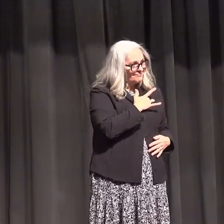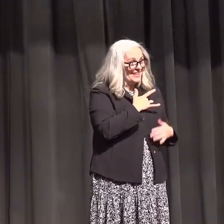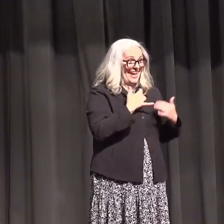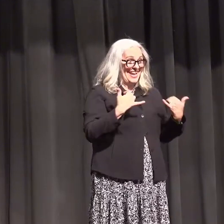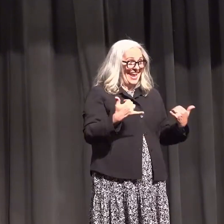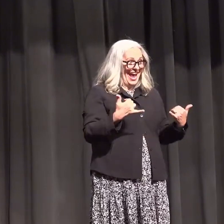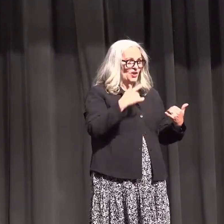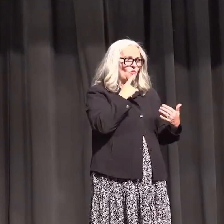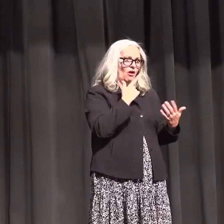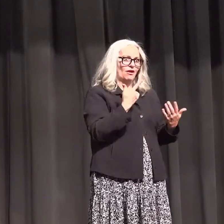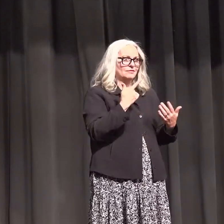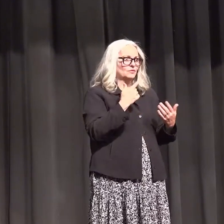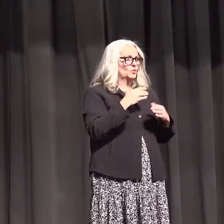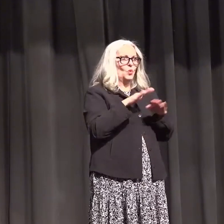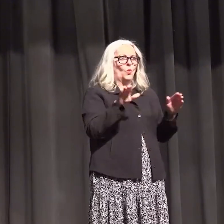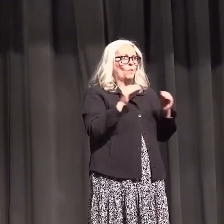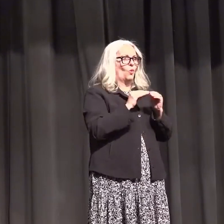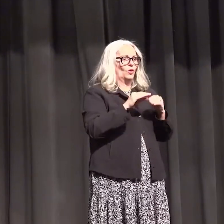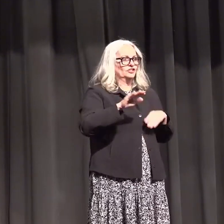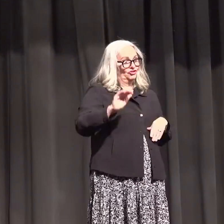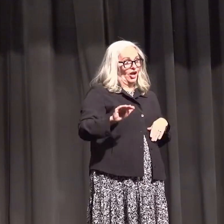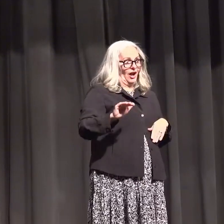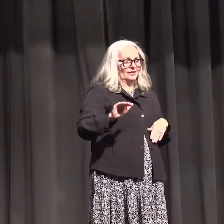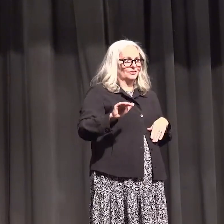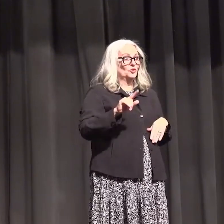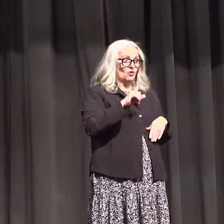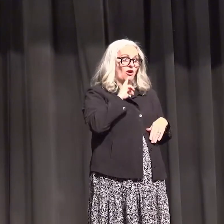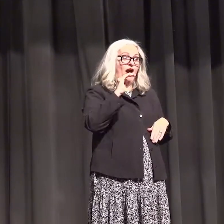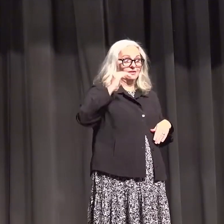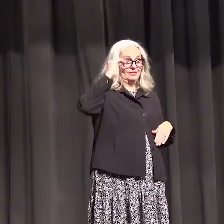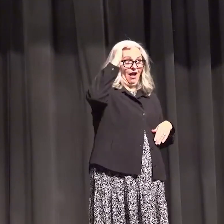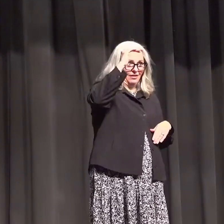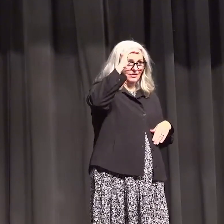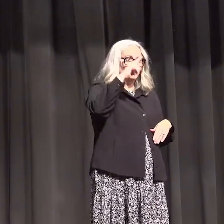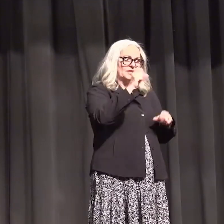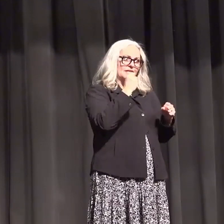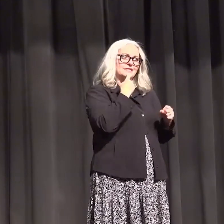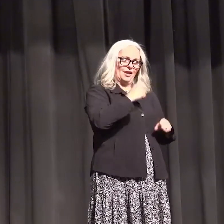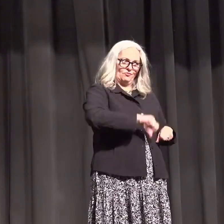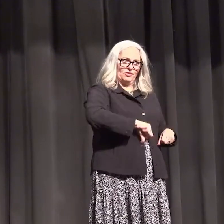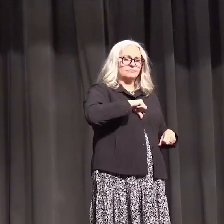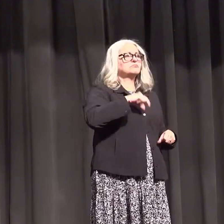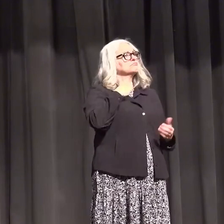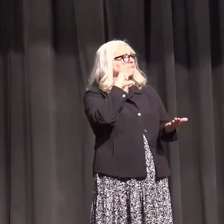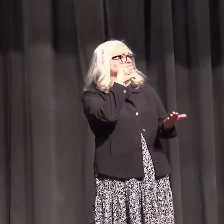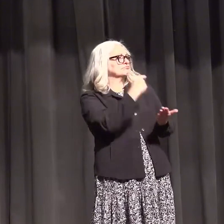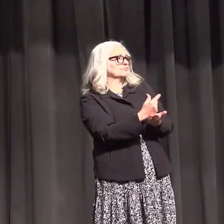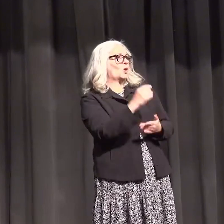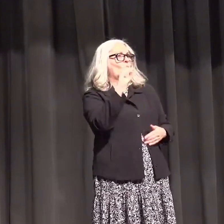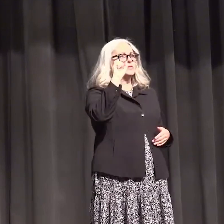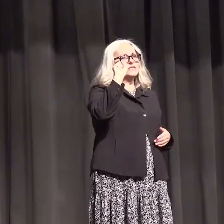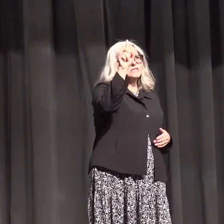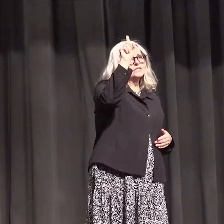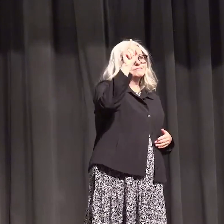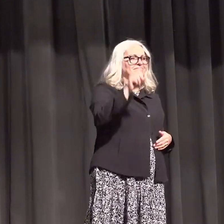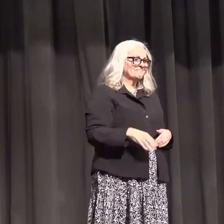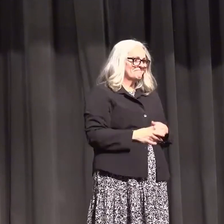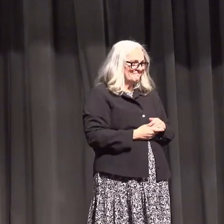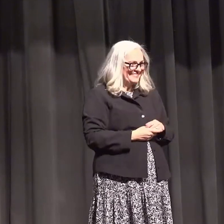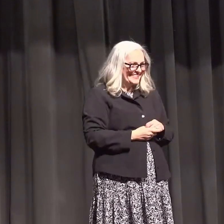from OSD, and that will always be in my heart. Okay? And now you will be an adult. We're extremely proud of these graduates